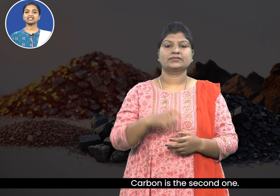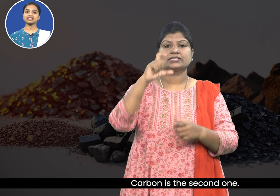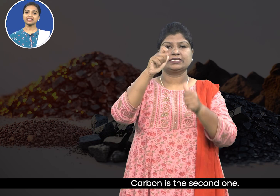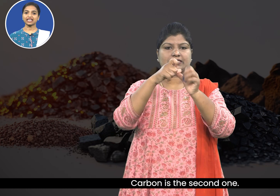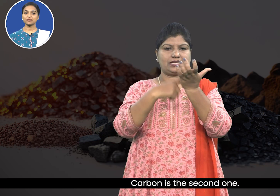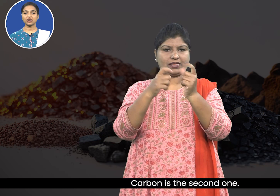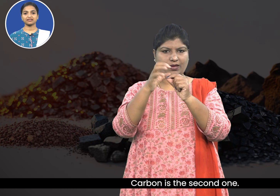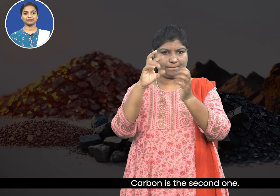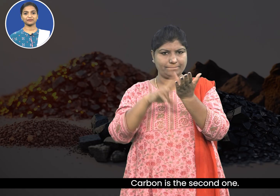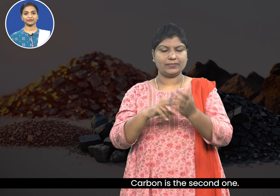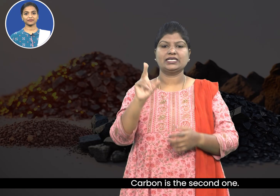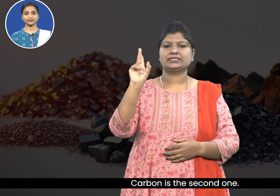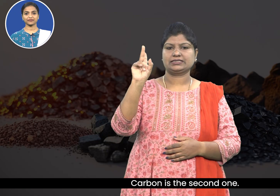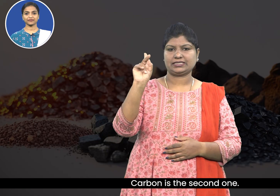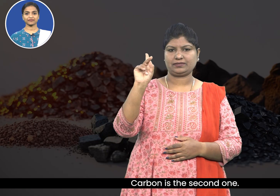Carbon is the second one.